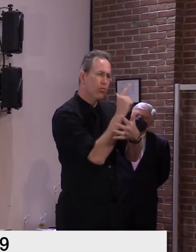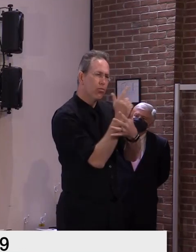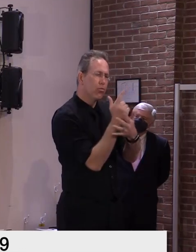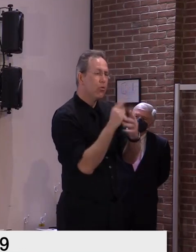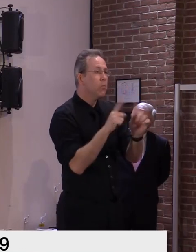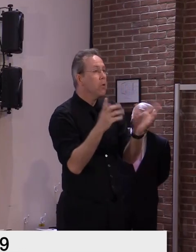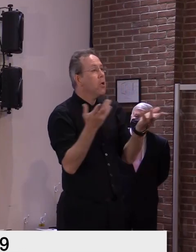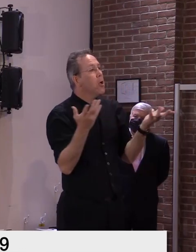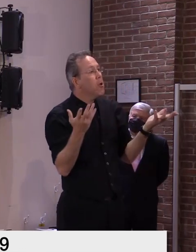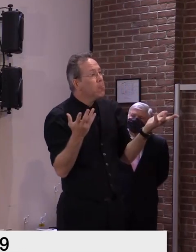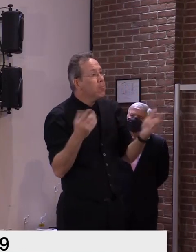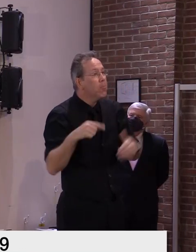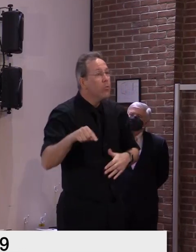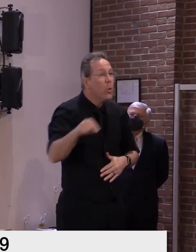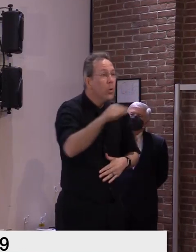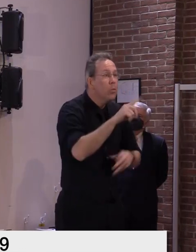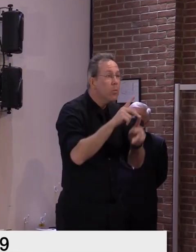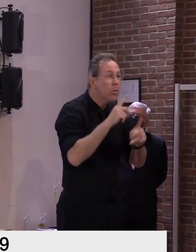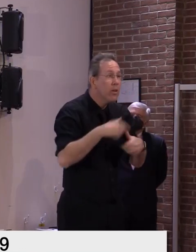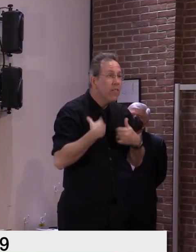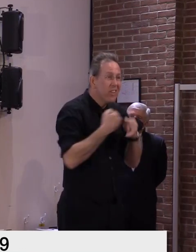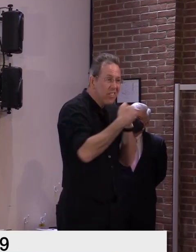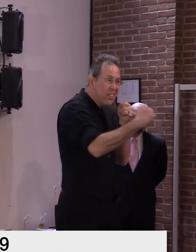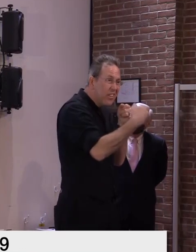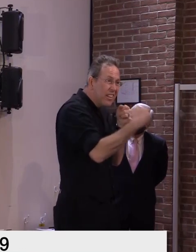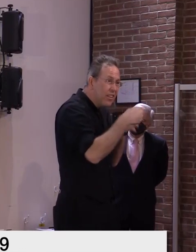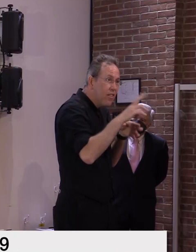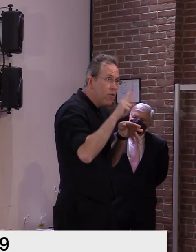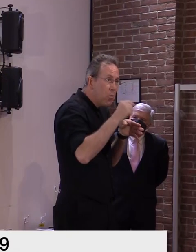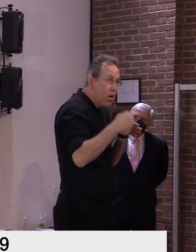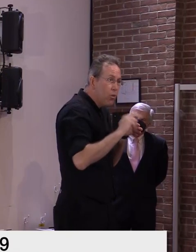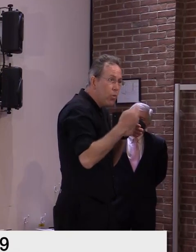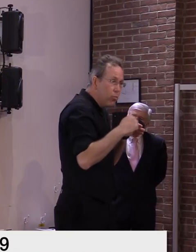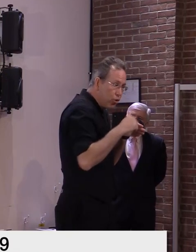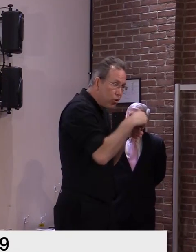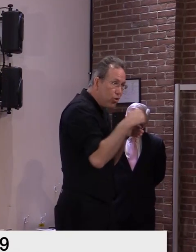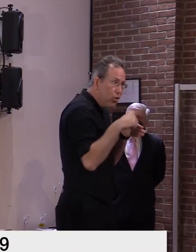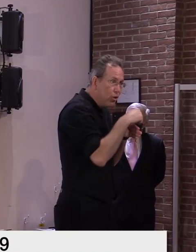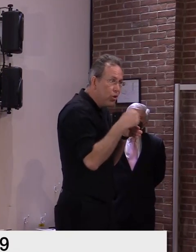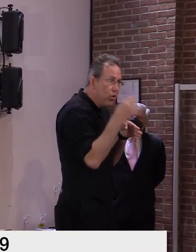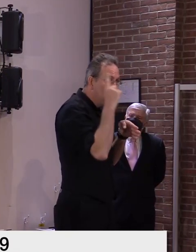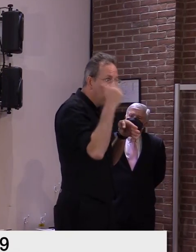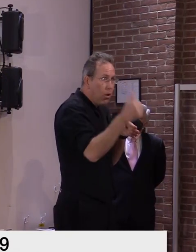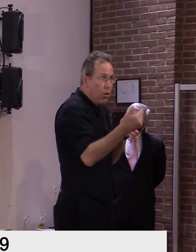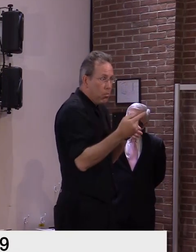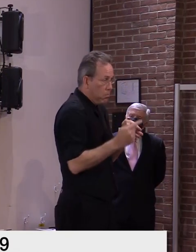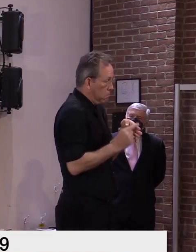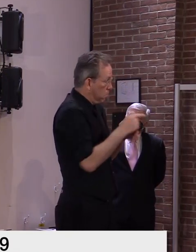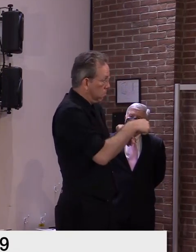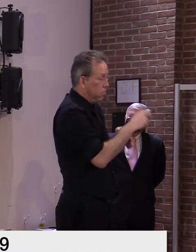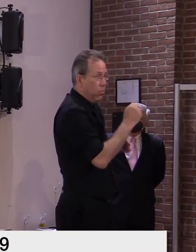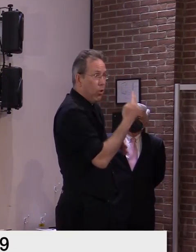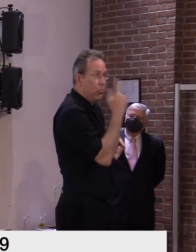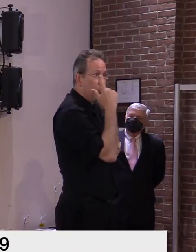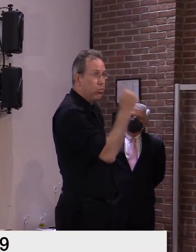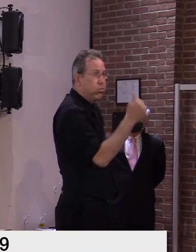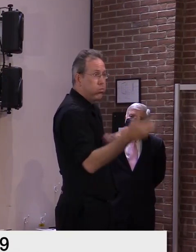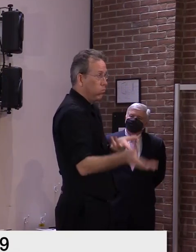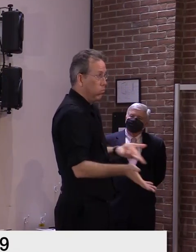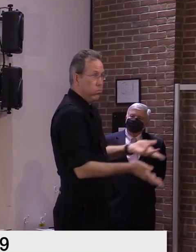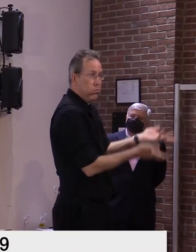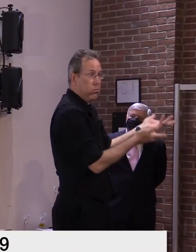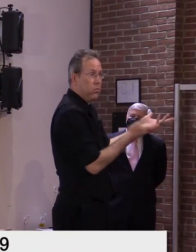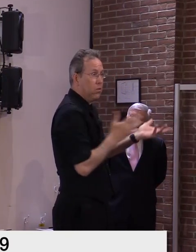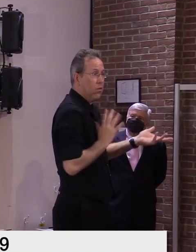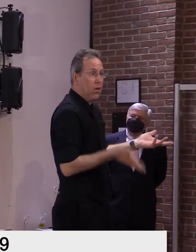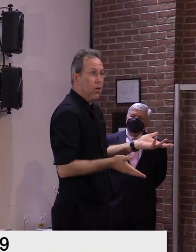residing along the borders, and maybe it's easier to get a vaccination in another state, they should feel free to sign up. But I think we